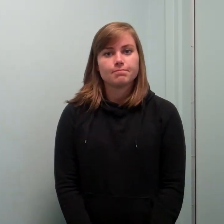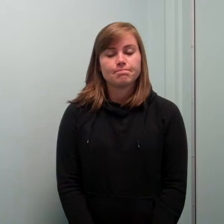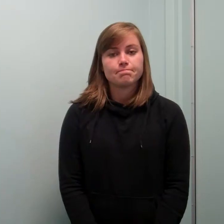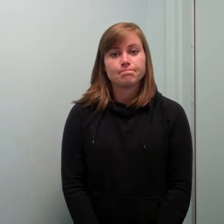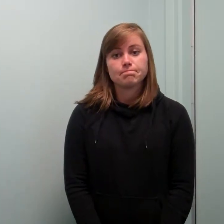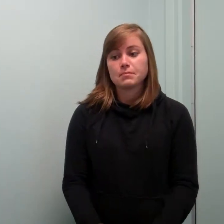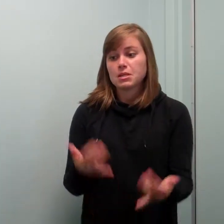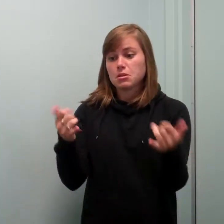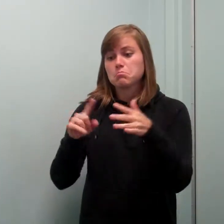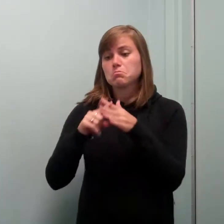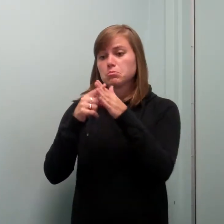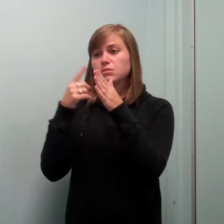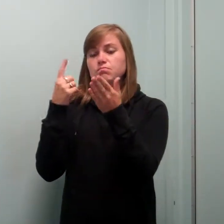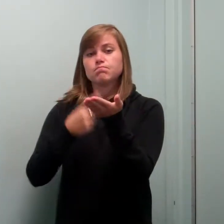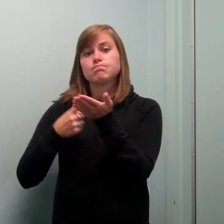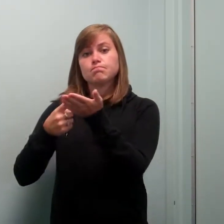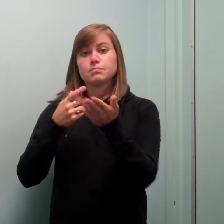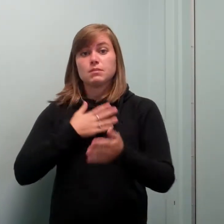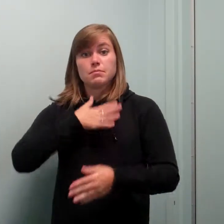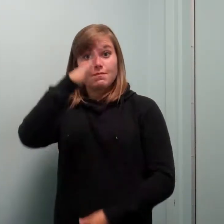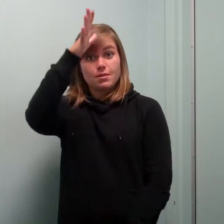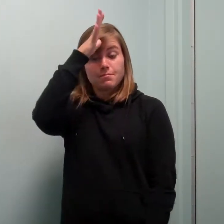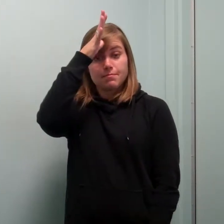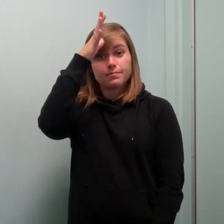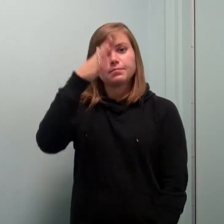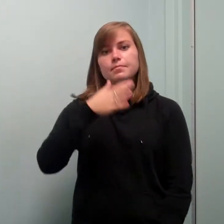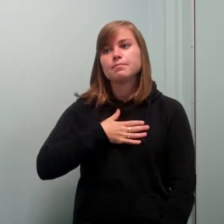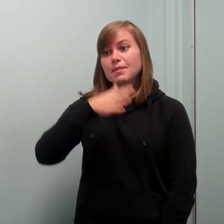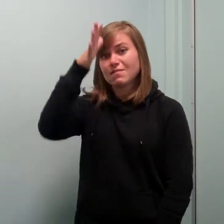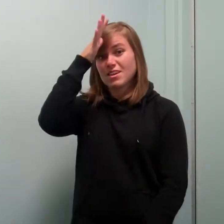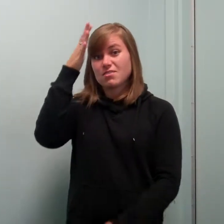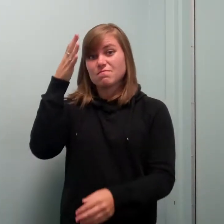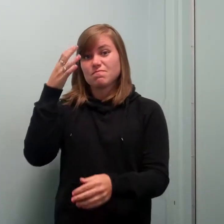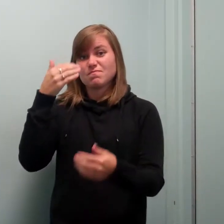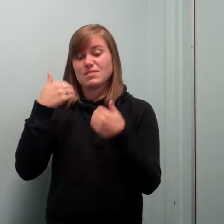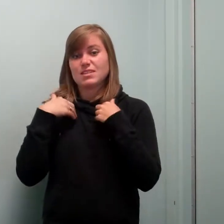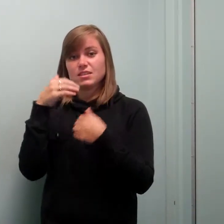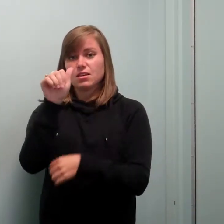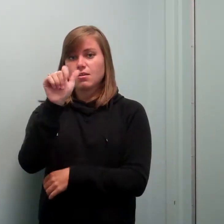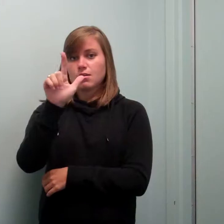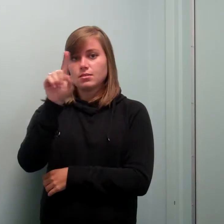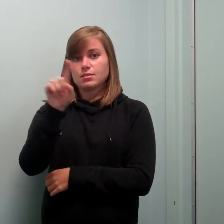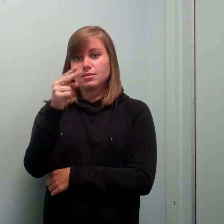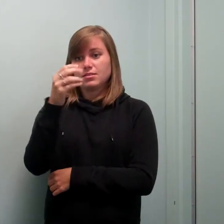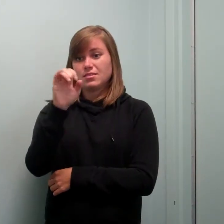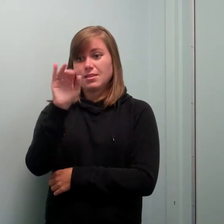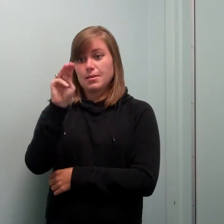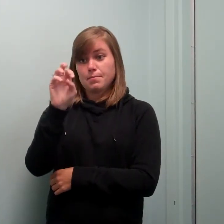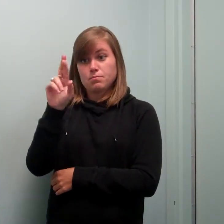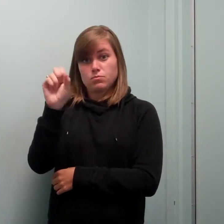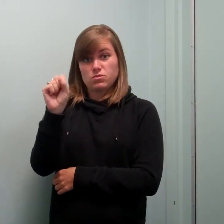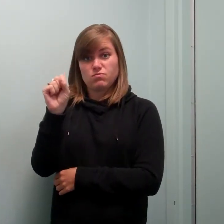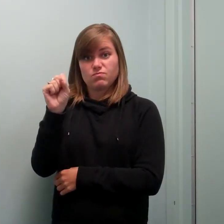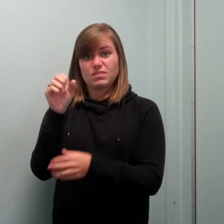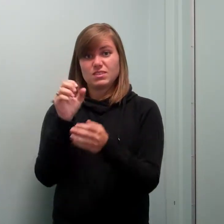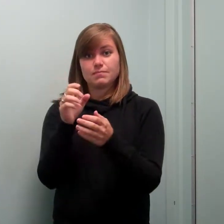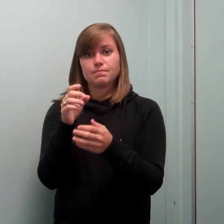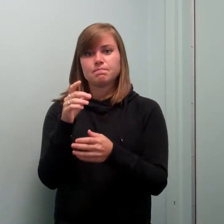talk about my dad. My dad has Alzheimer's disease. He started showing the symptoms about 12 years ago, and he